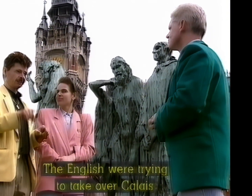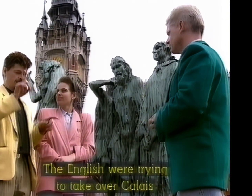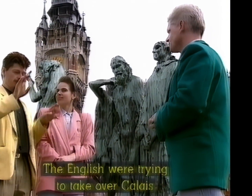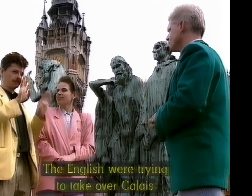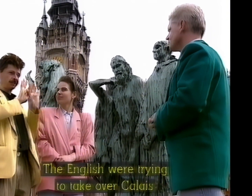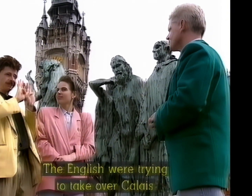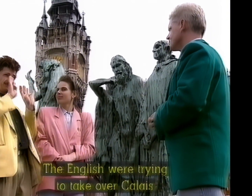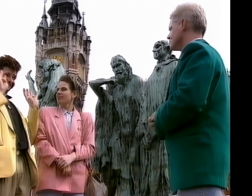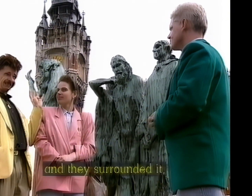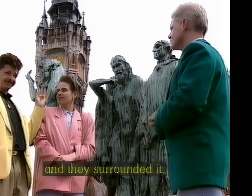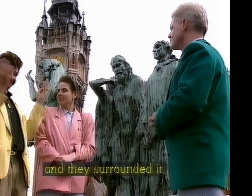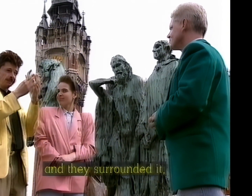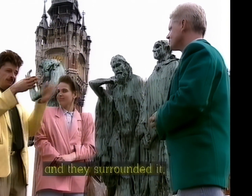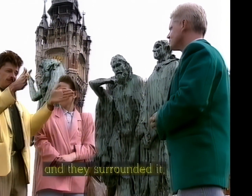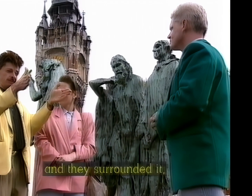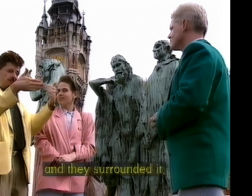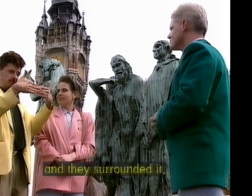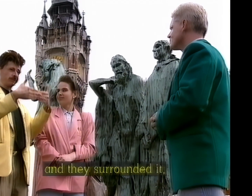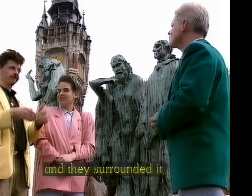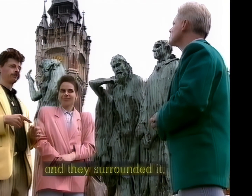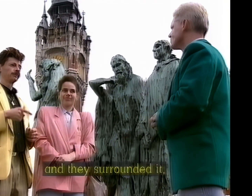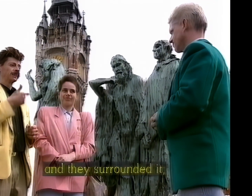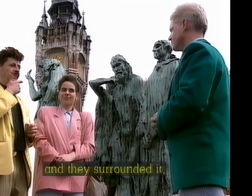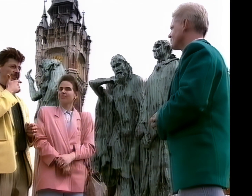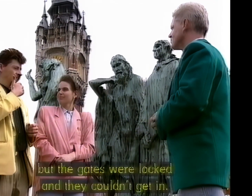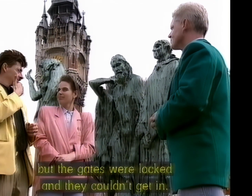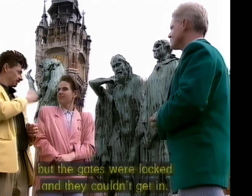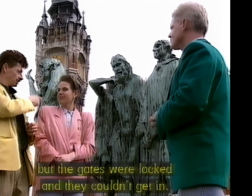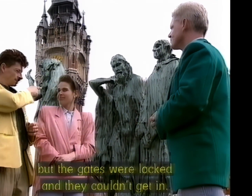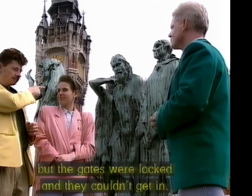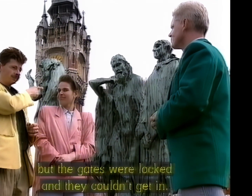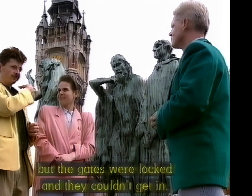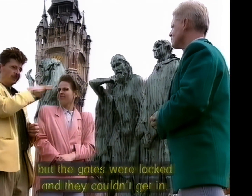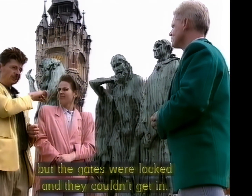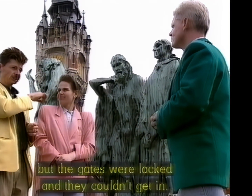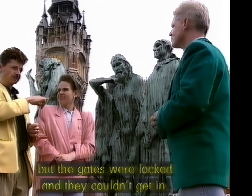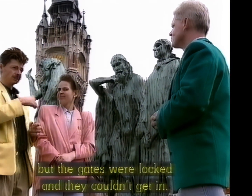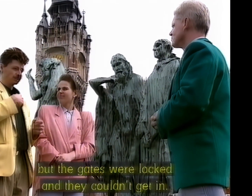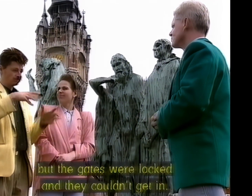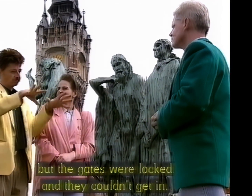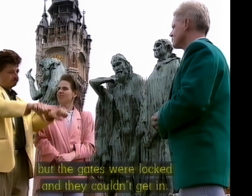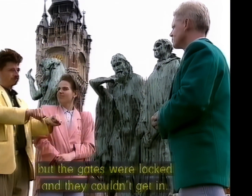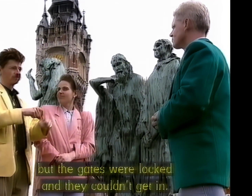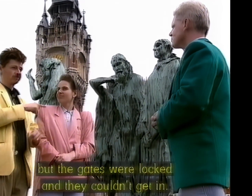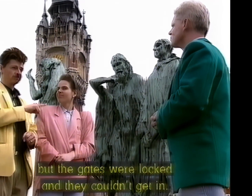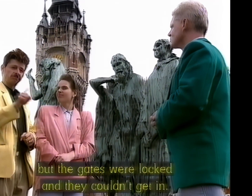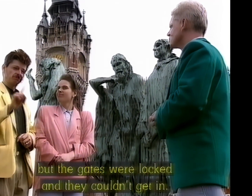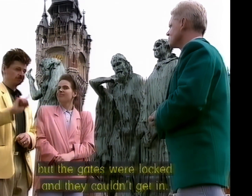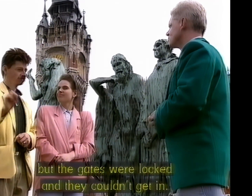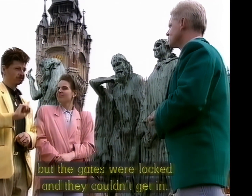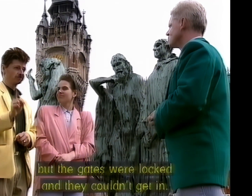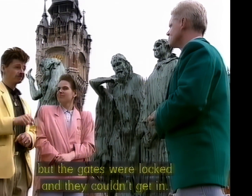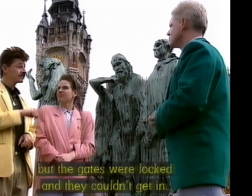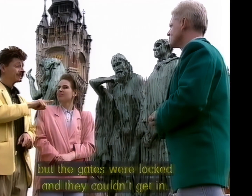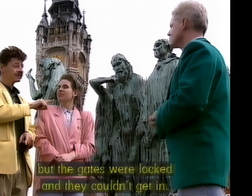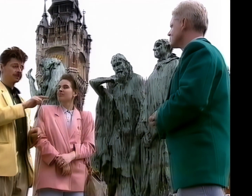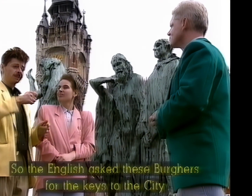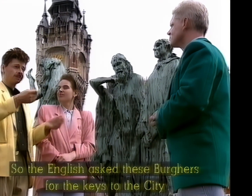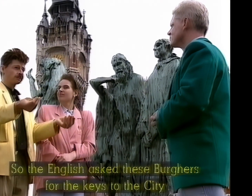take over Calais, and they surrounded it, and the gates were locked, and they couldn't get in. See, the English told these burghers that they wanted to get